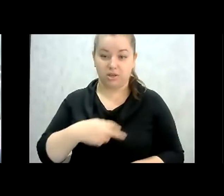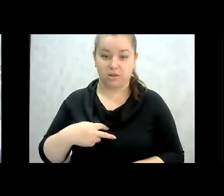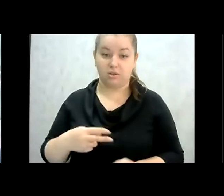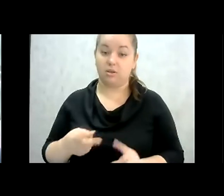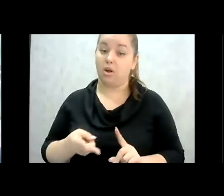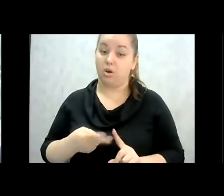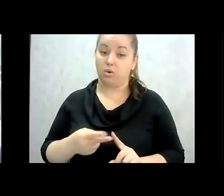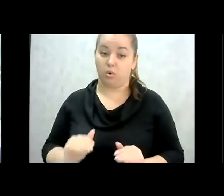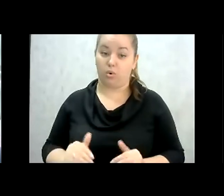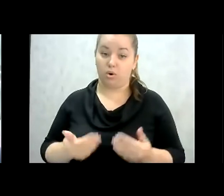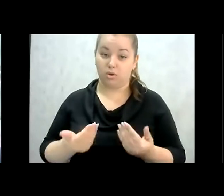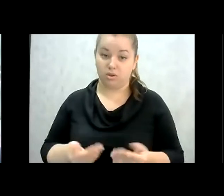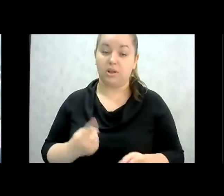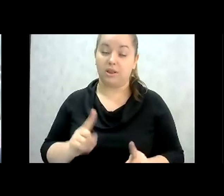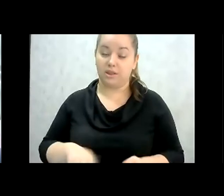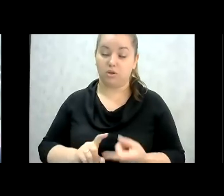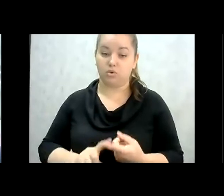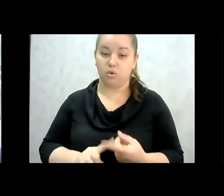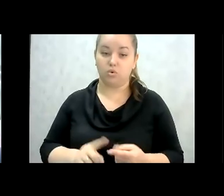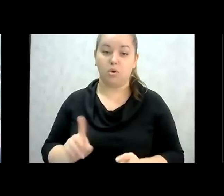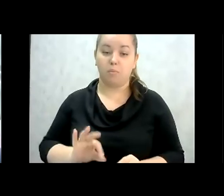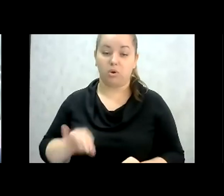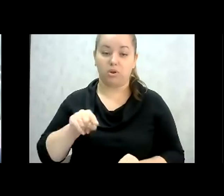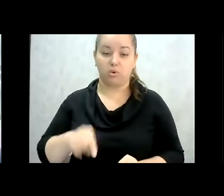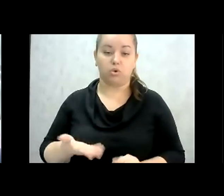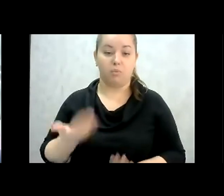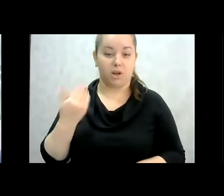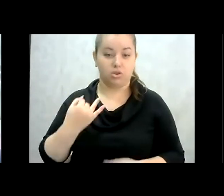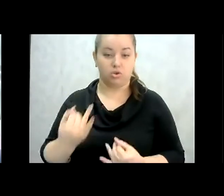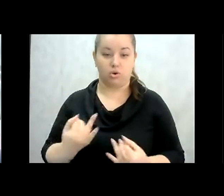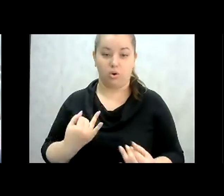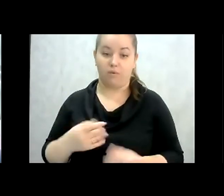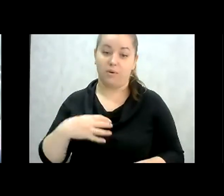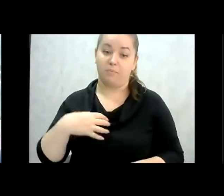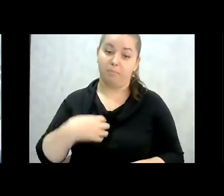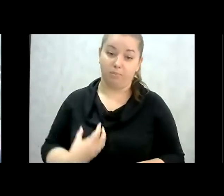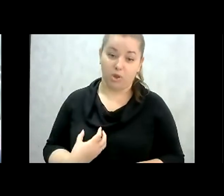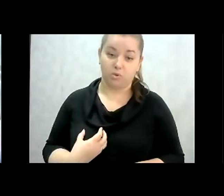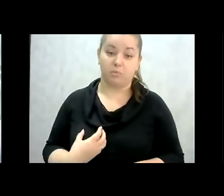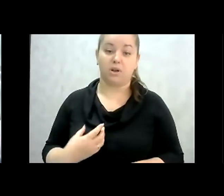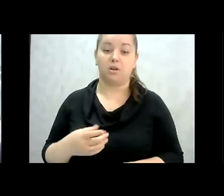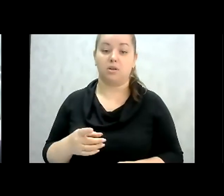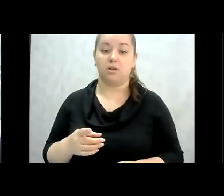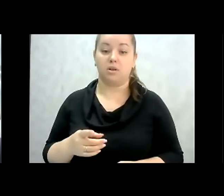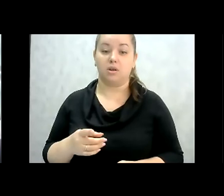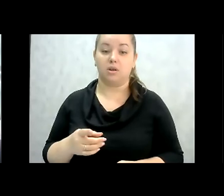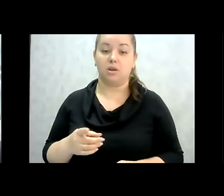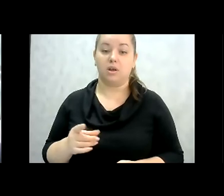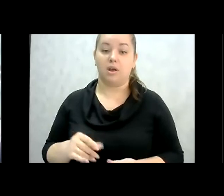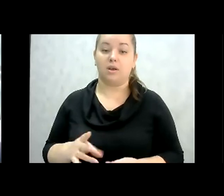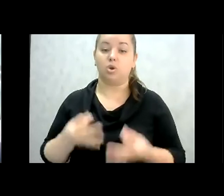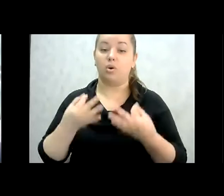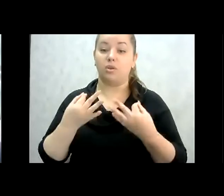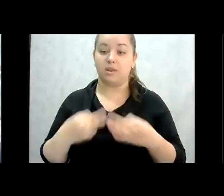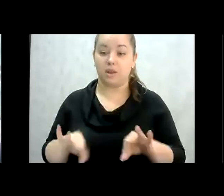candidates cannot run for local councils, which is something that remains at odds with international standards. Independent candidates